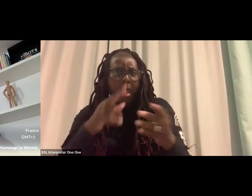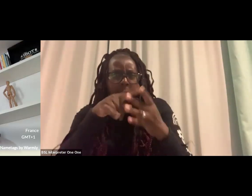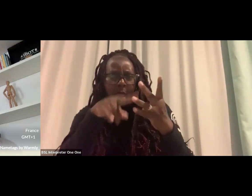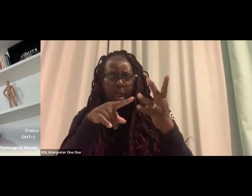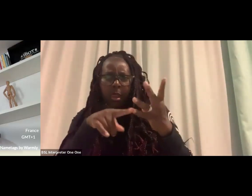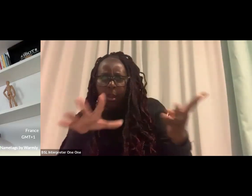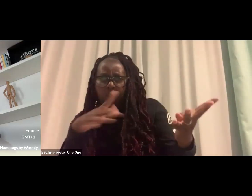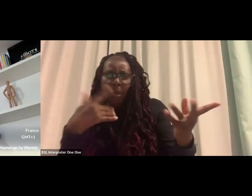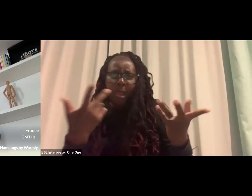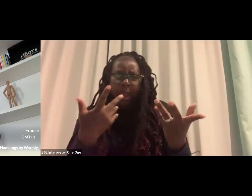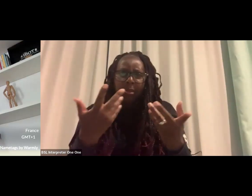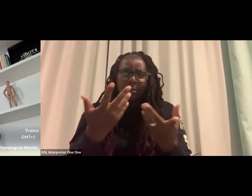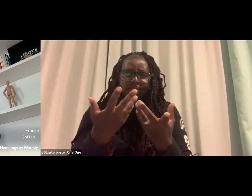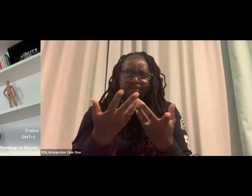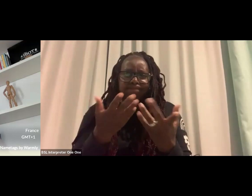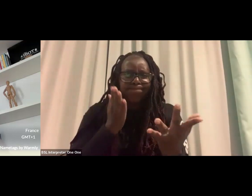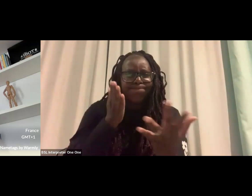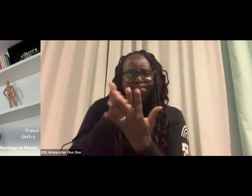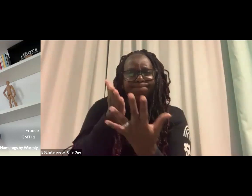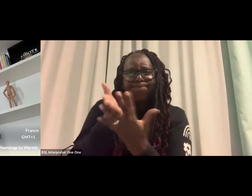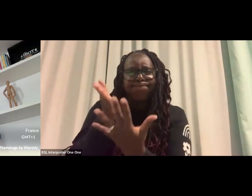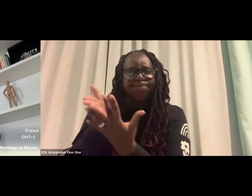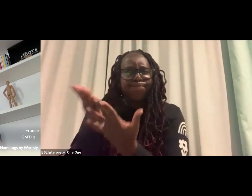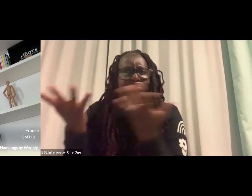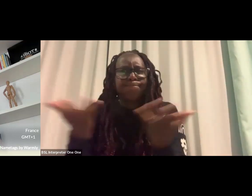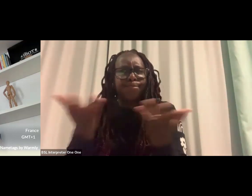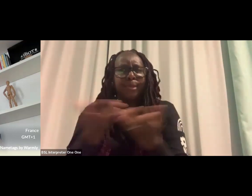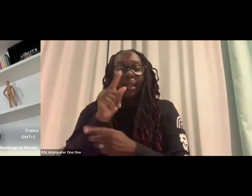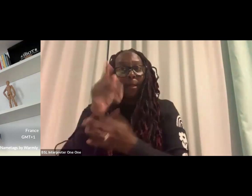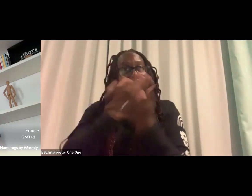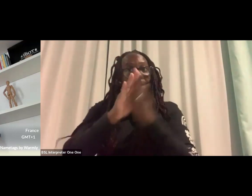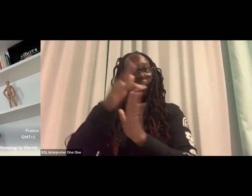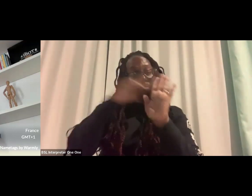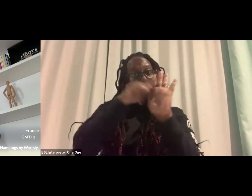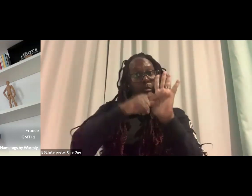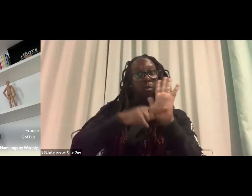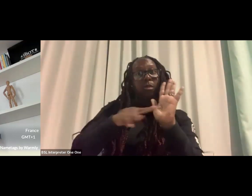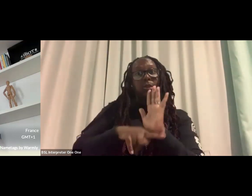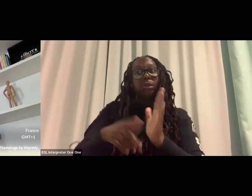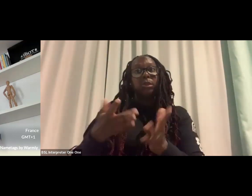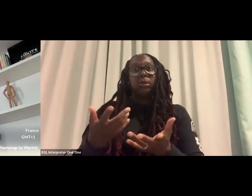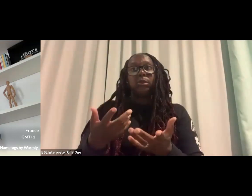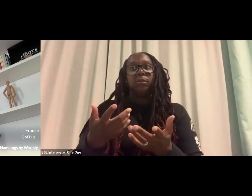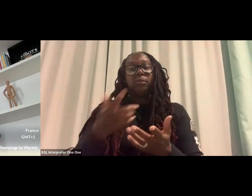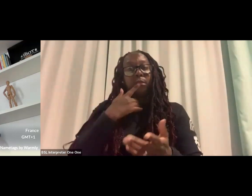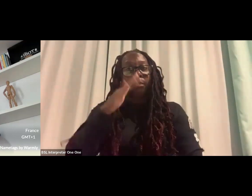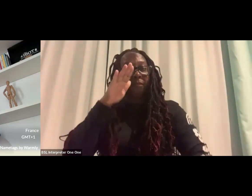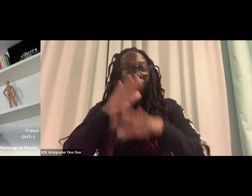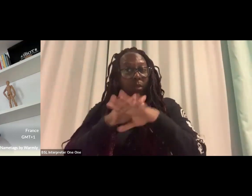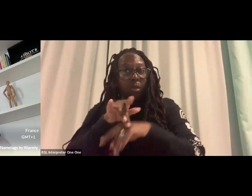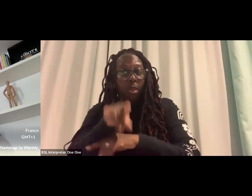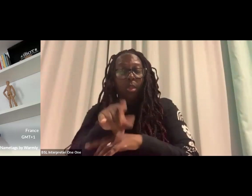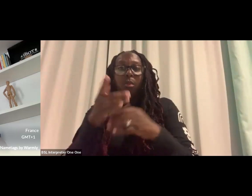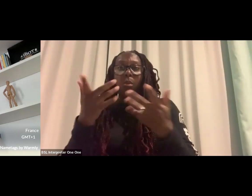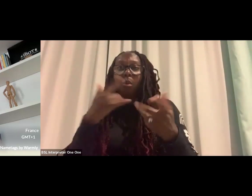trying to intervene? Which is not to say that all policies will need to be fully upstream. I think